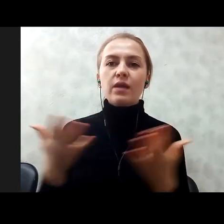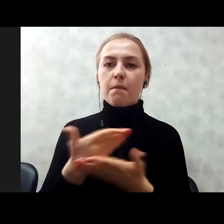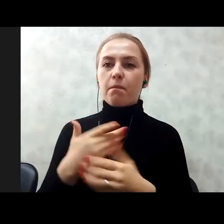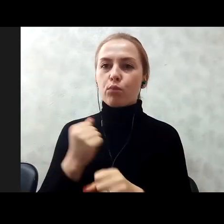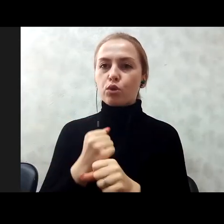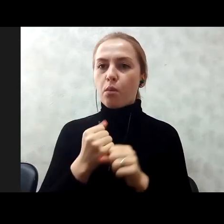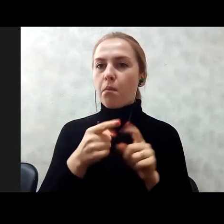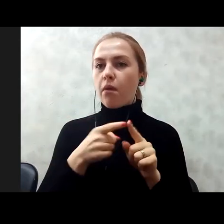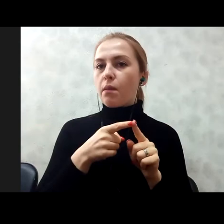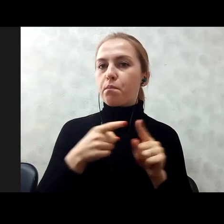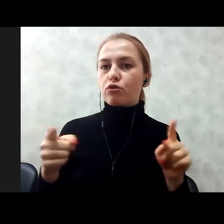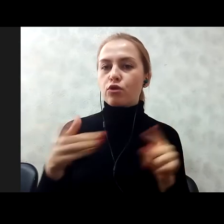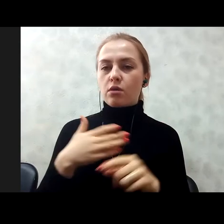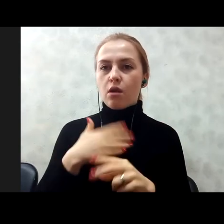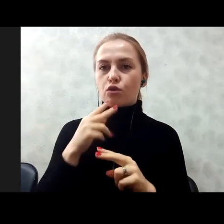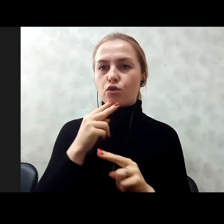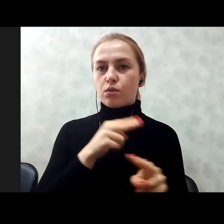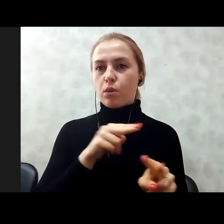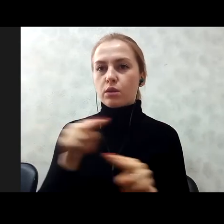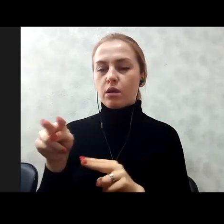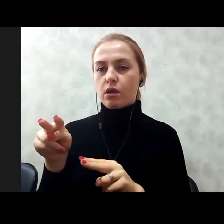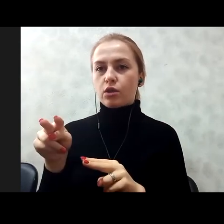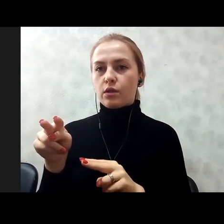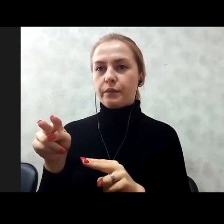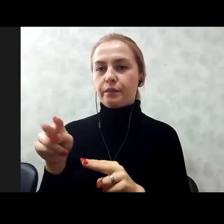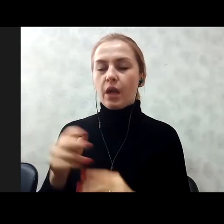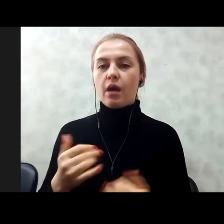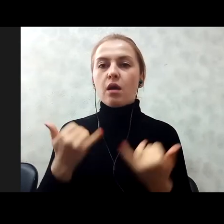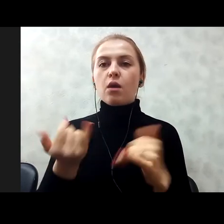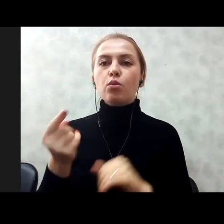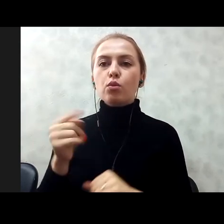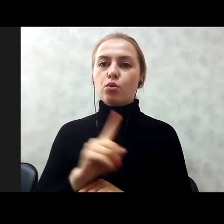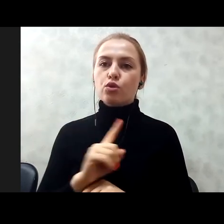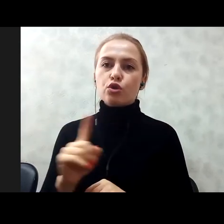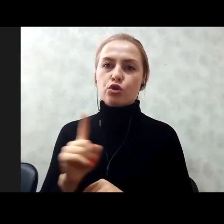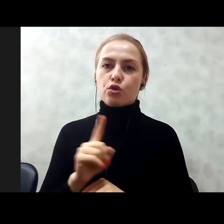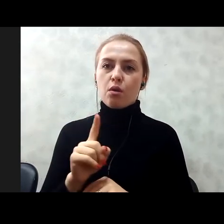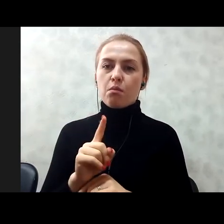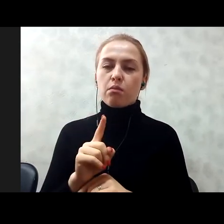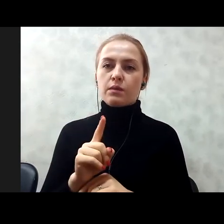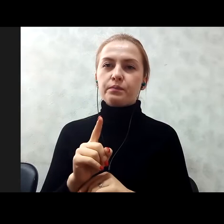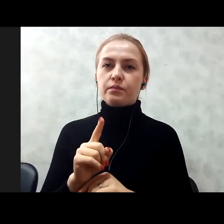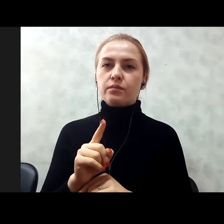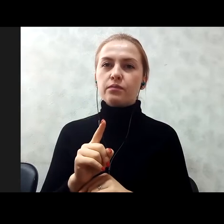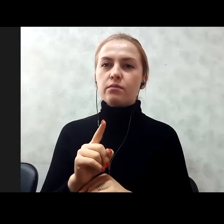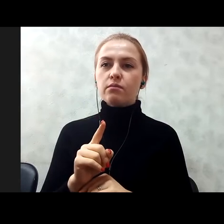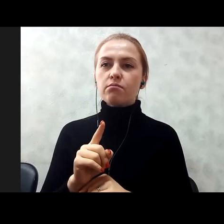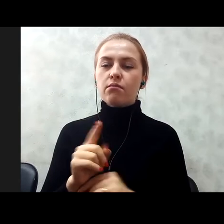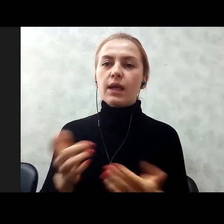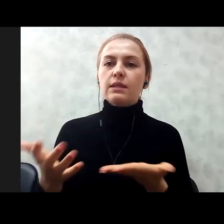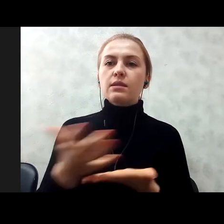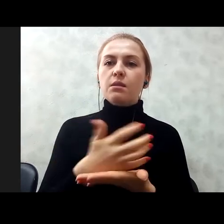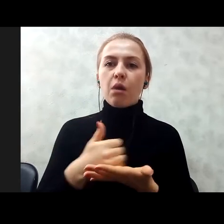interlocutors. In order to gather also direct impressions from election day in Ukraine, despite our